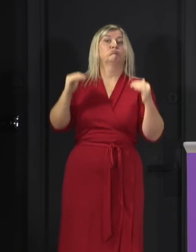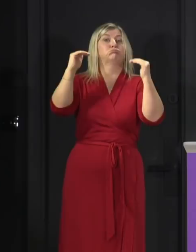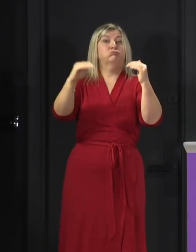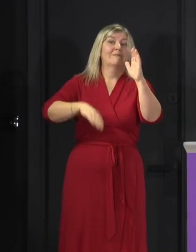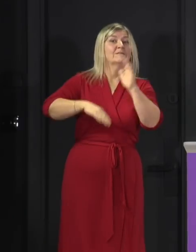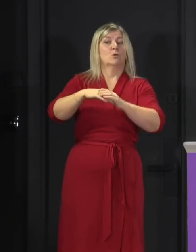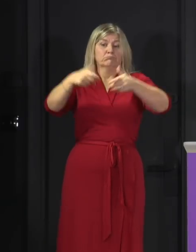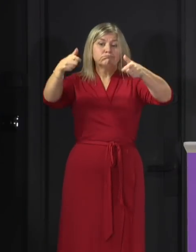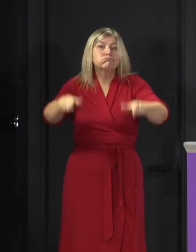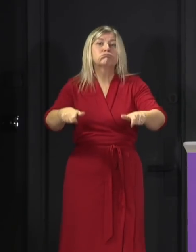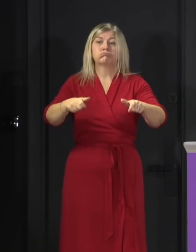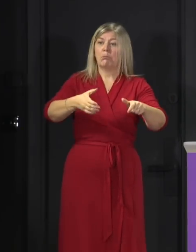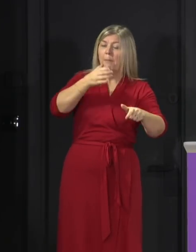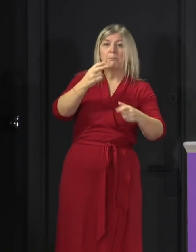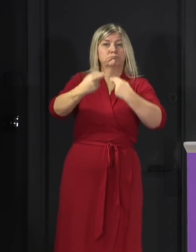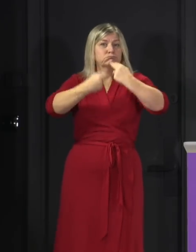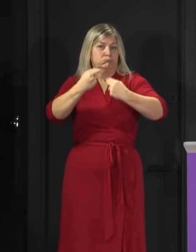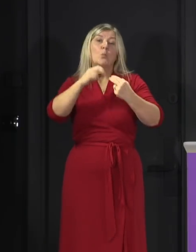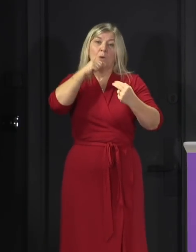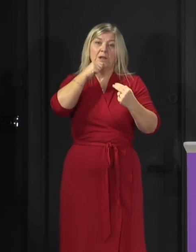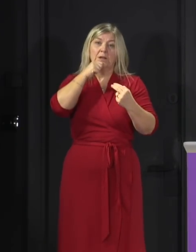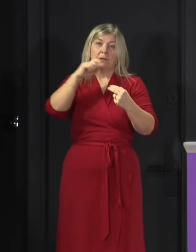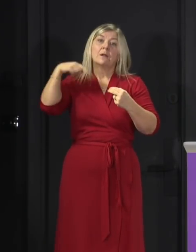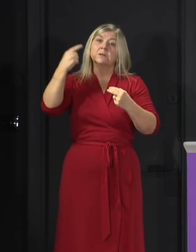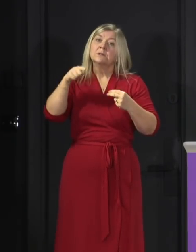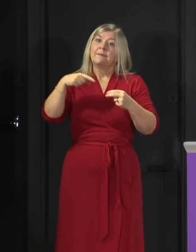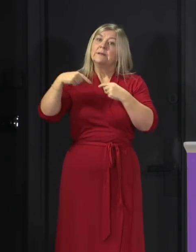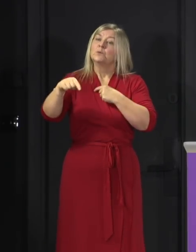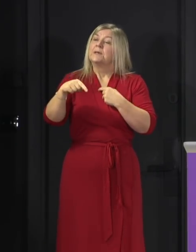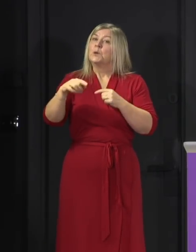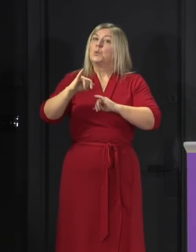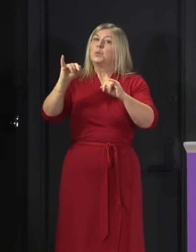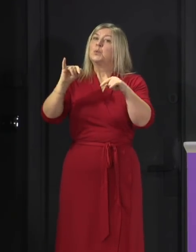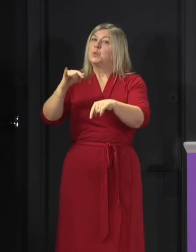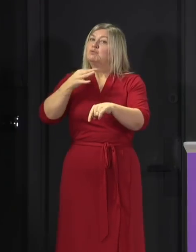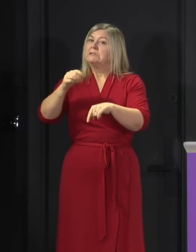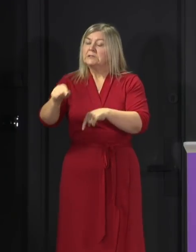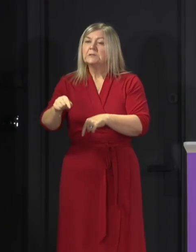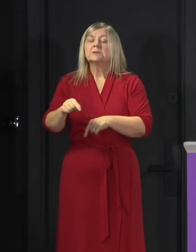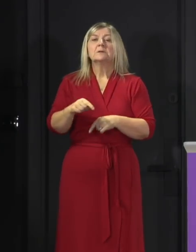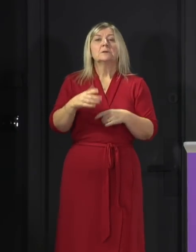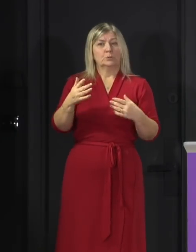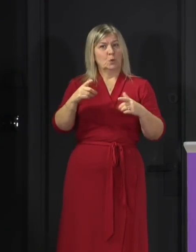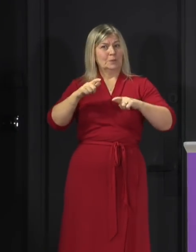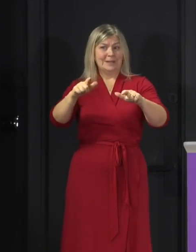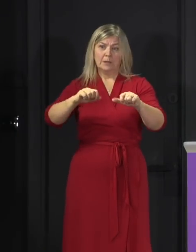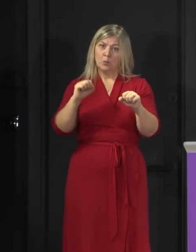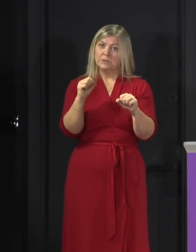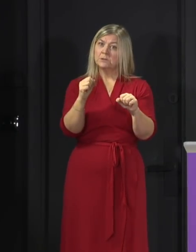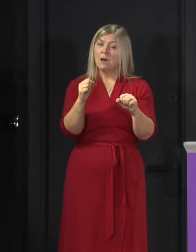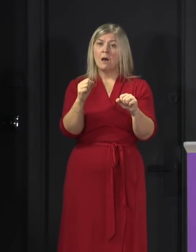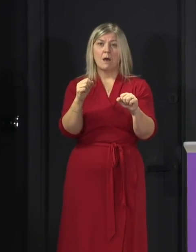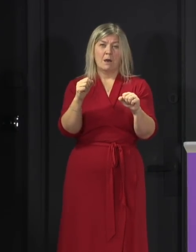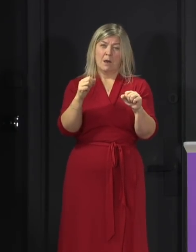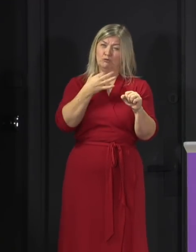closure of hospitality. So with most of the winter still ahead of us and this virus still circulating here at home but